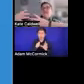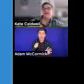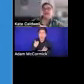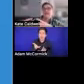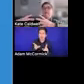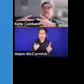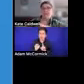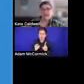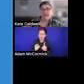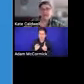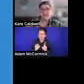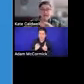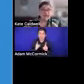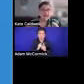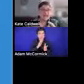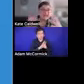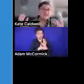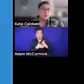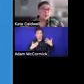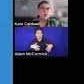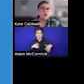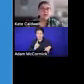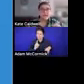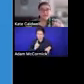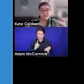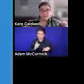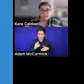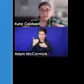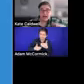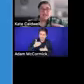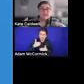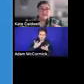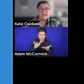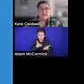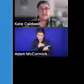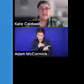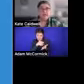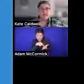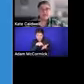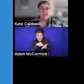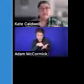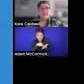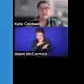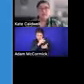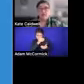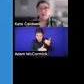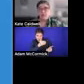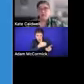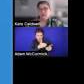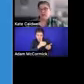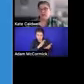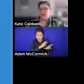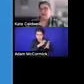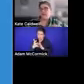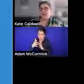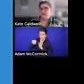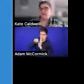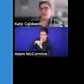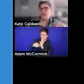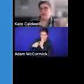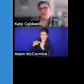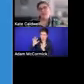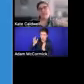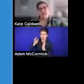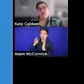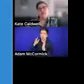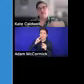and design remedies. And at its core, that's what policy is attempting to do, right? And so